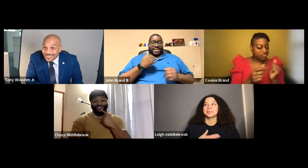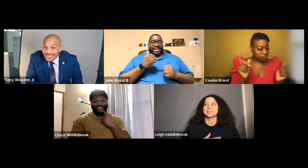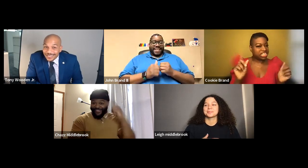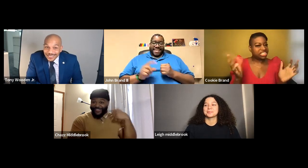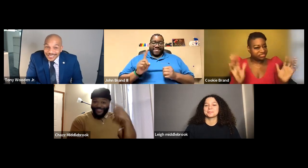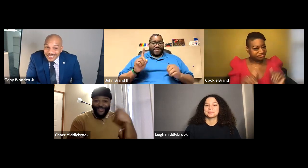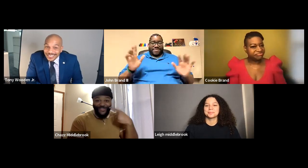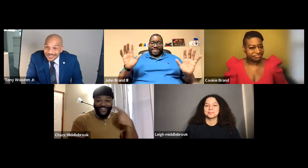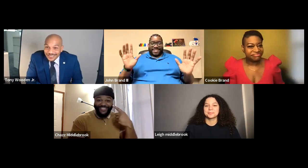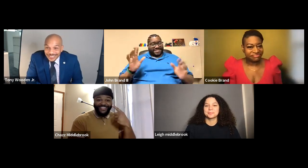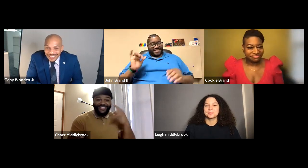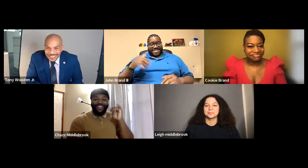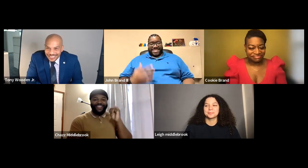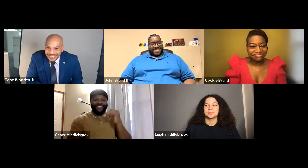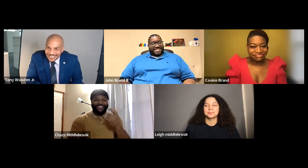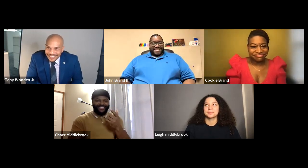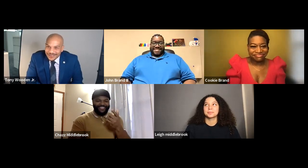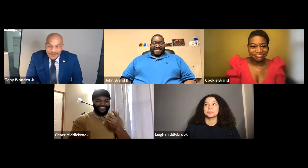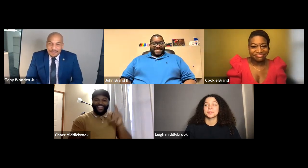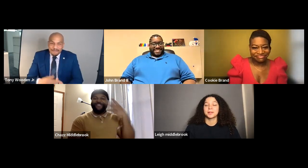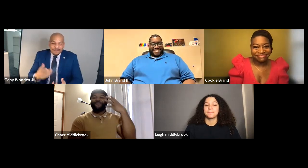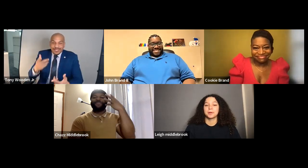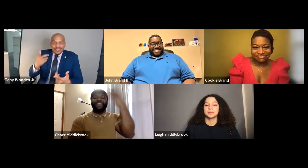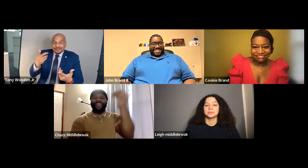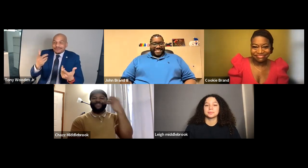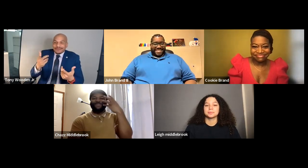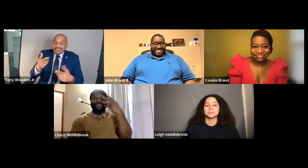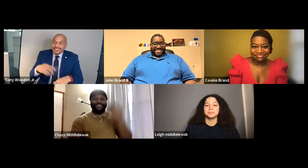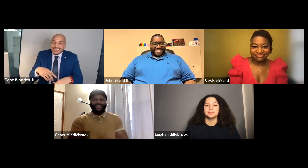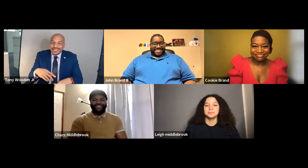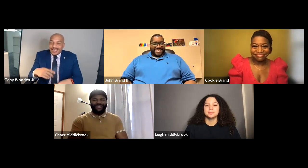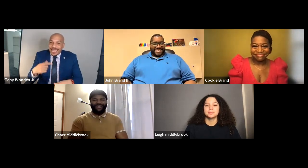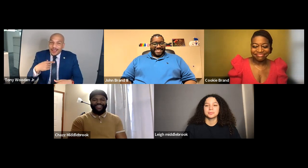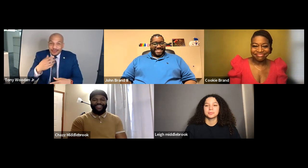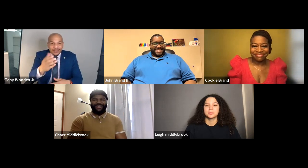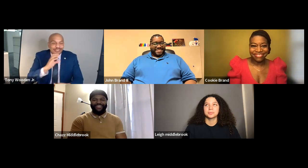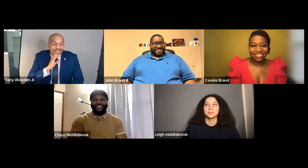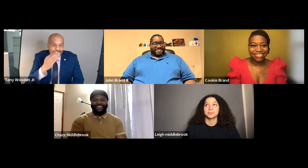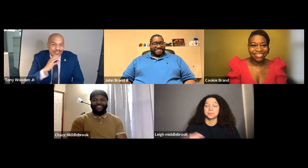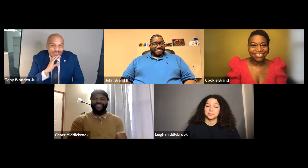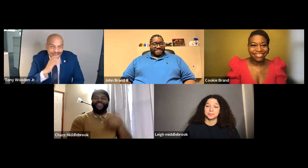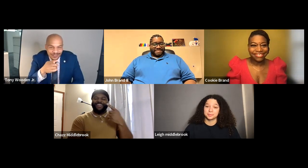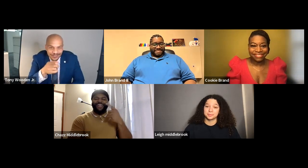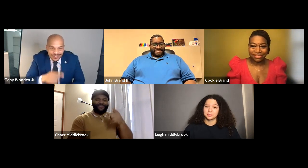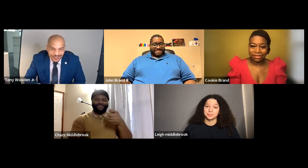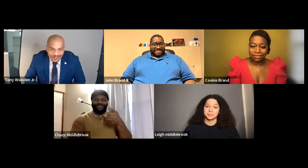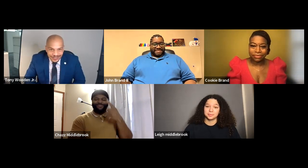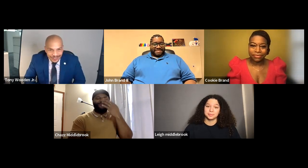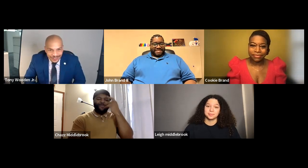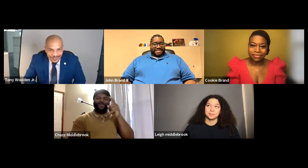Yeah, John is saying the same thing. We have family everywhere. We everywhere. Chad, did you want